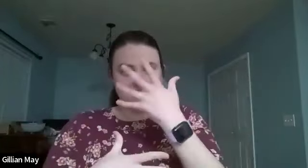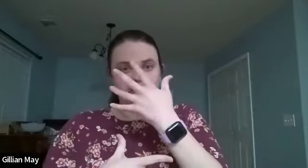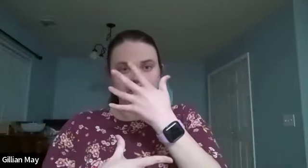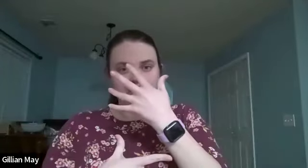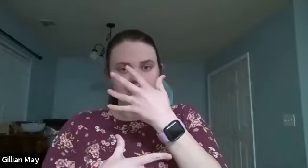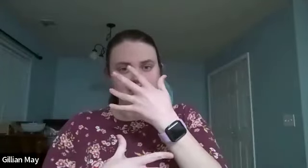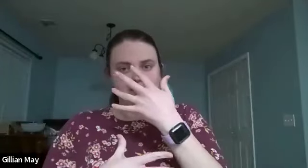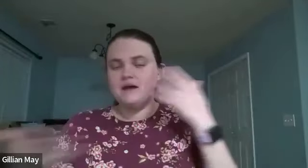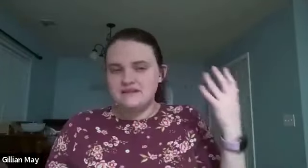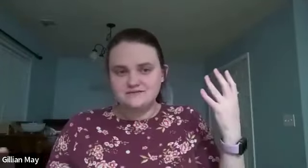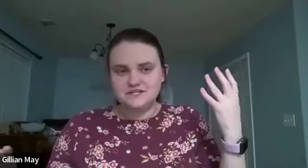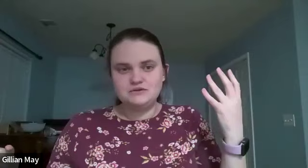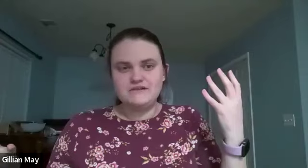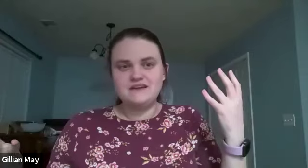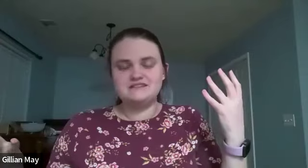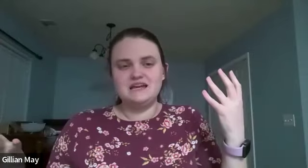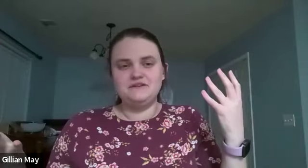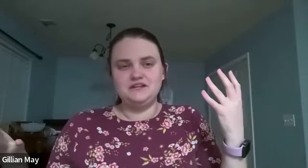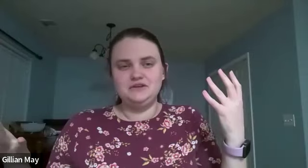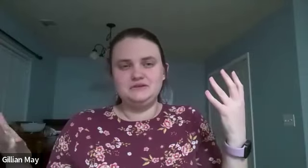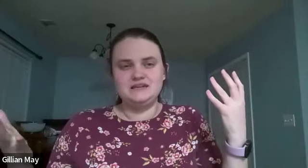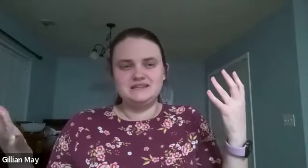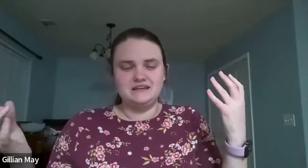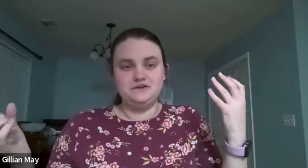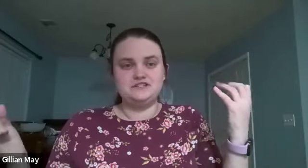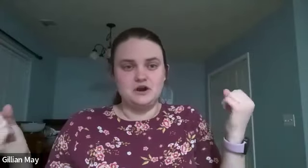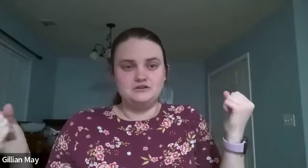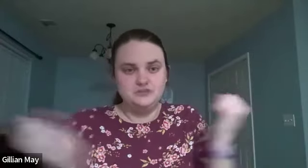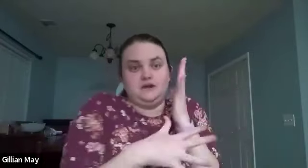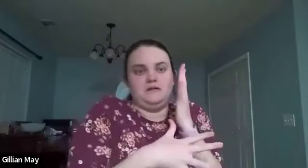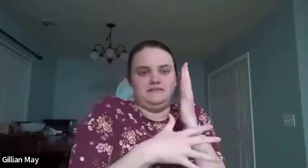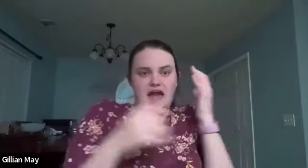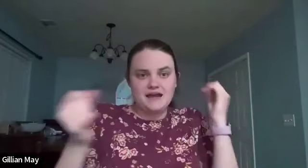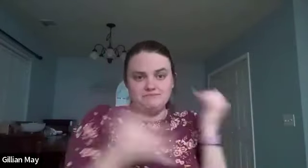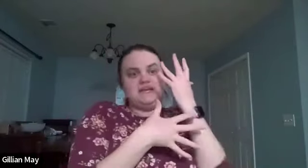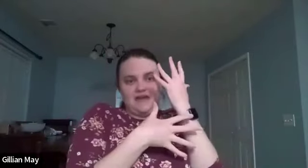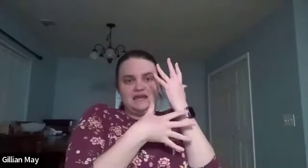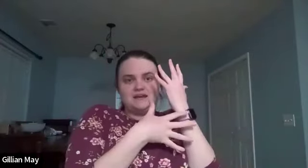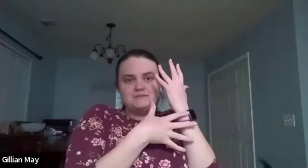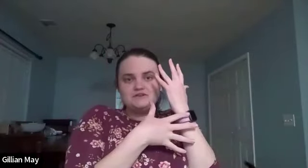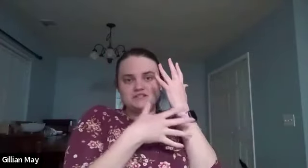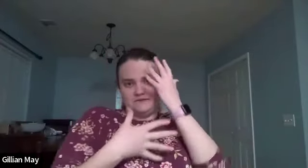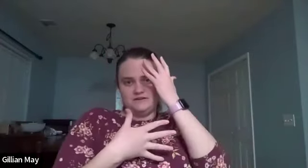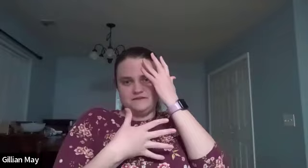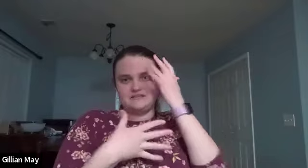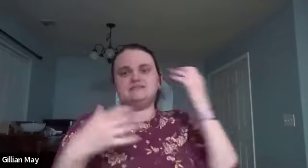Scared. My best visual of it is that if like you get like, if you get startled and you kind of go like that, make that hand kind of motion in front of your face,